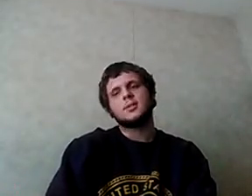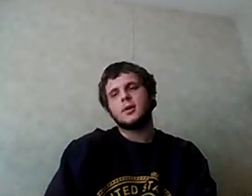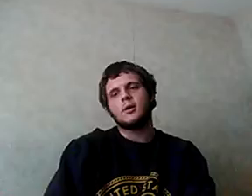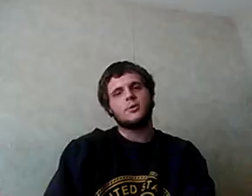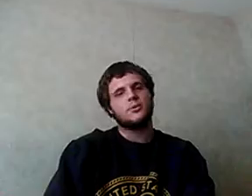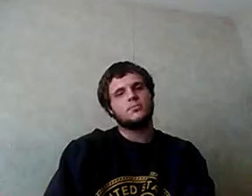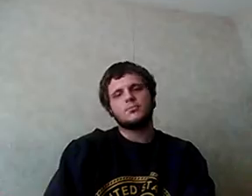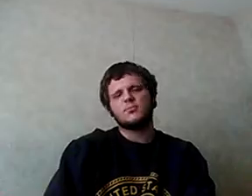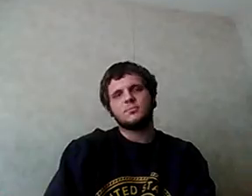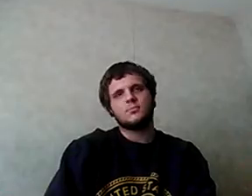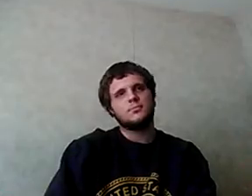So,